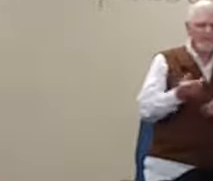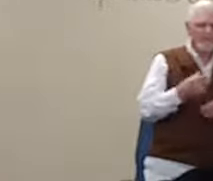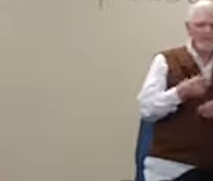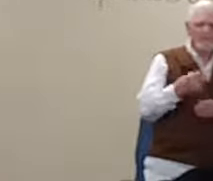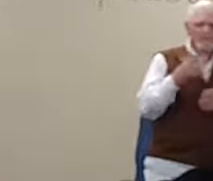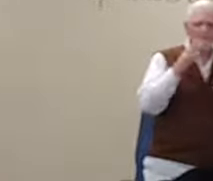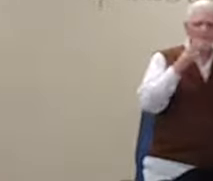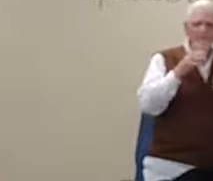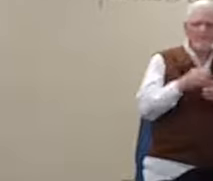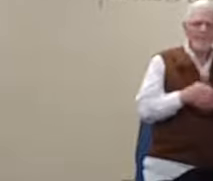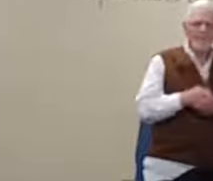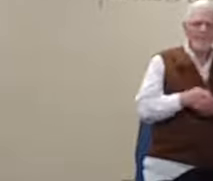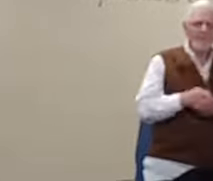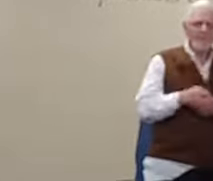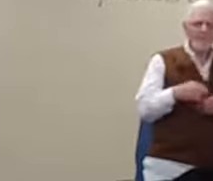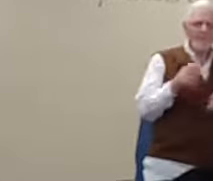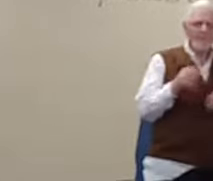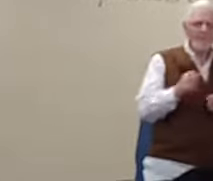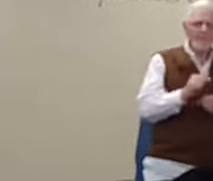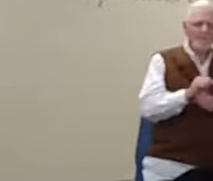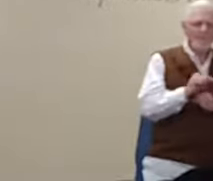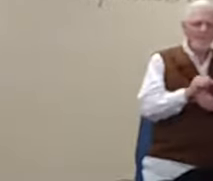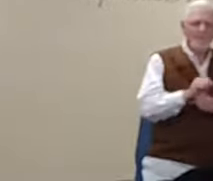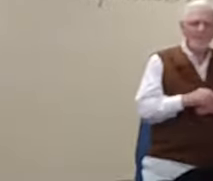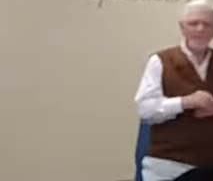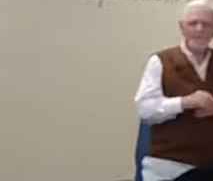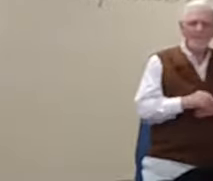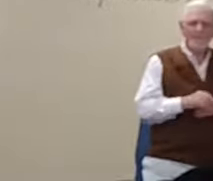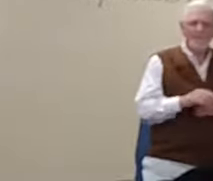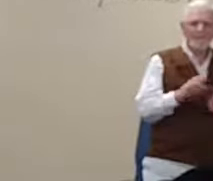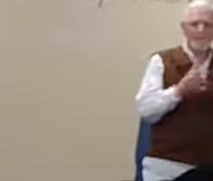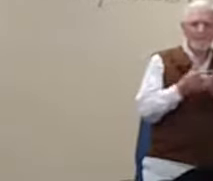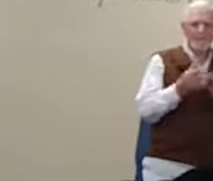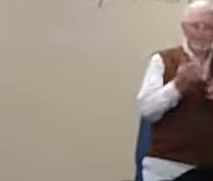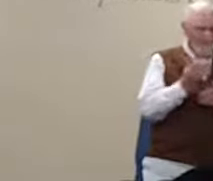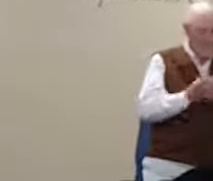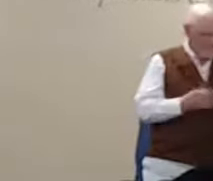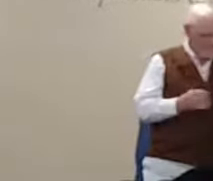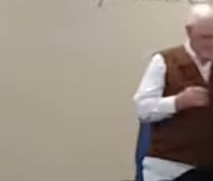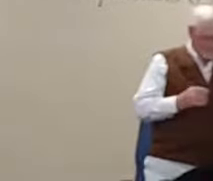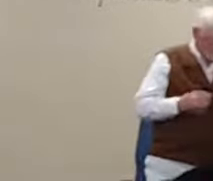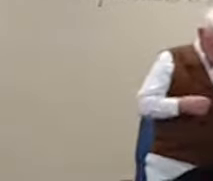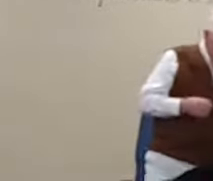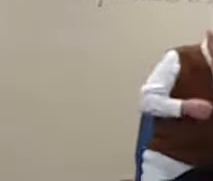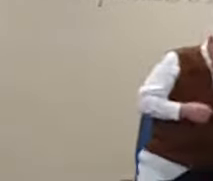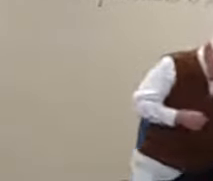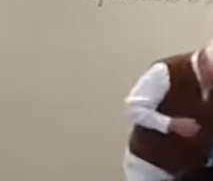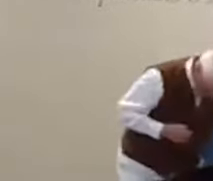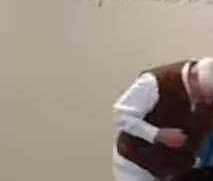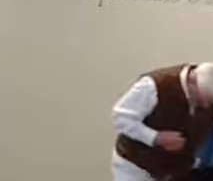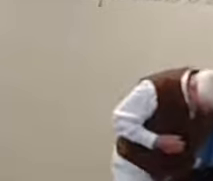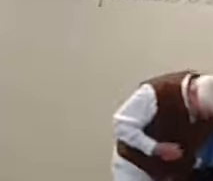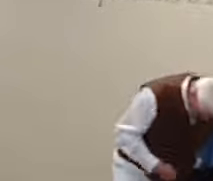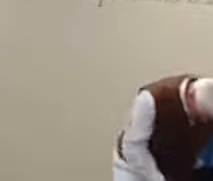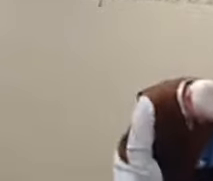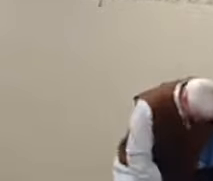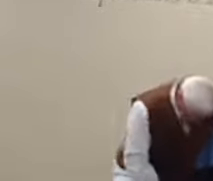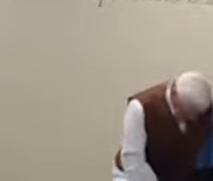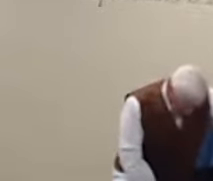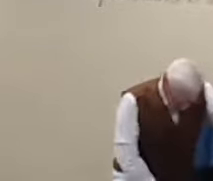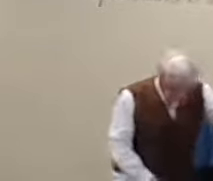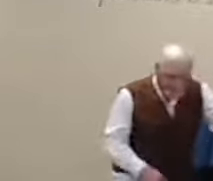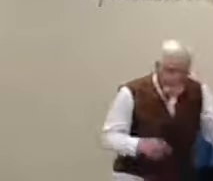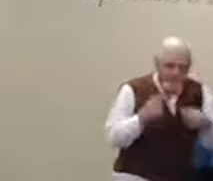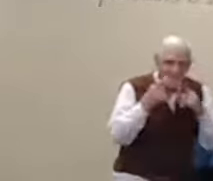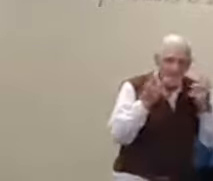to build a big work or become some famous name in the body of Christ for the Lord. If I said his